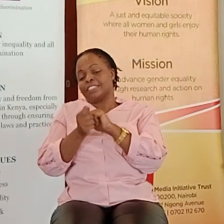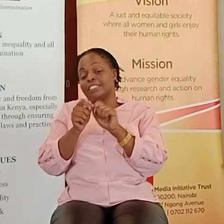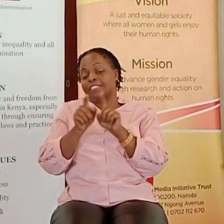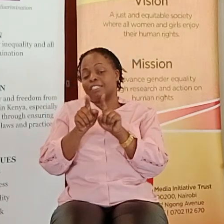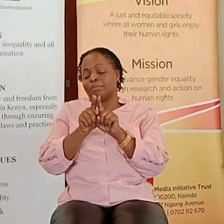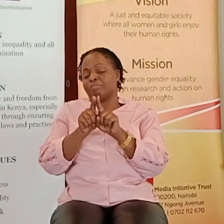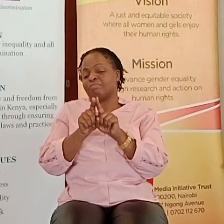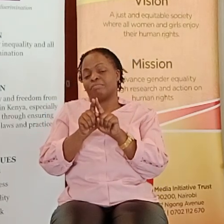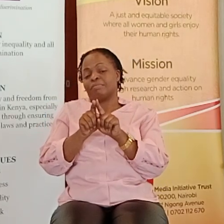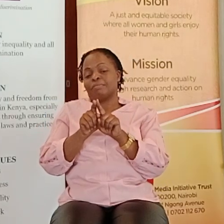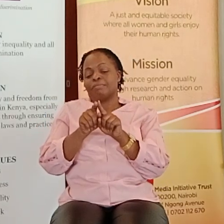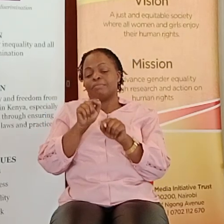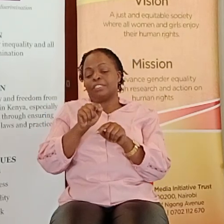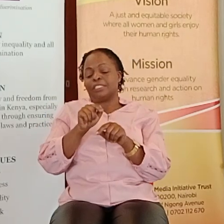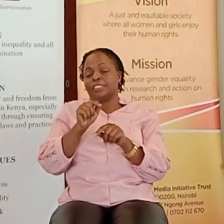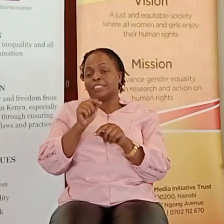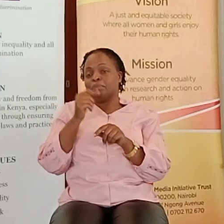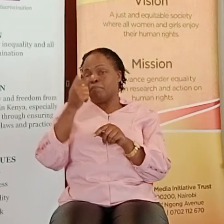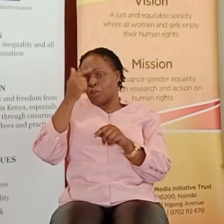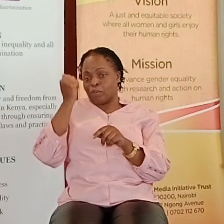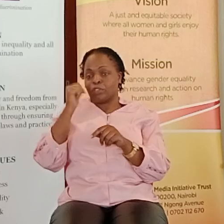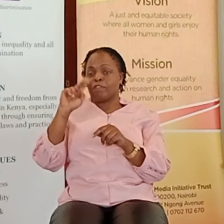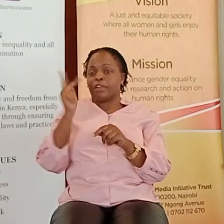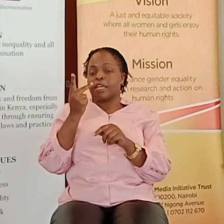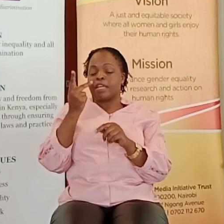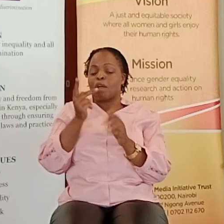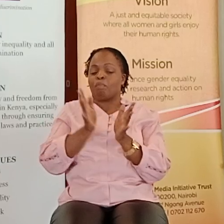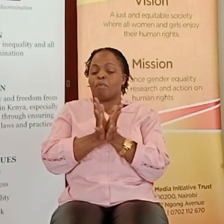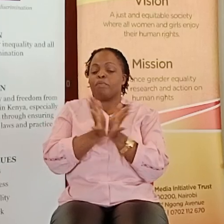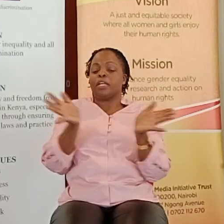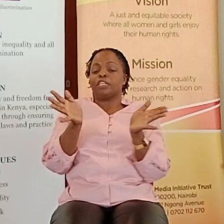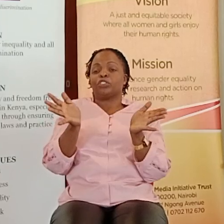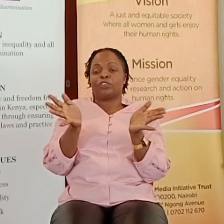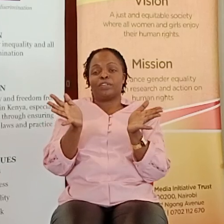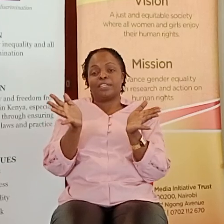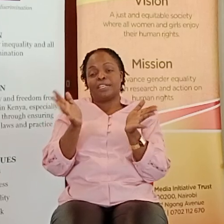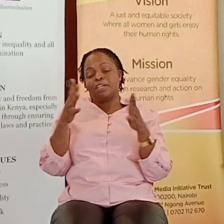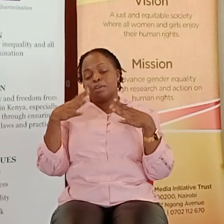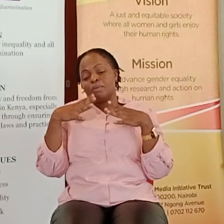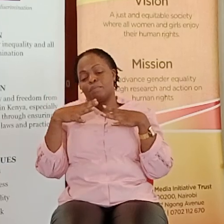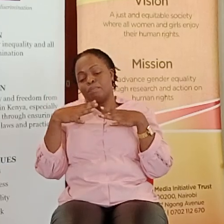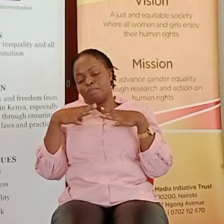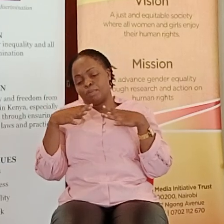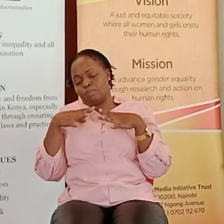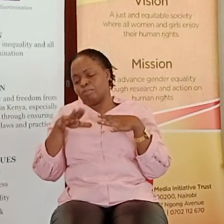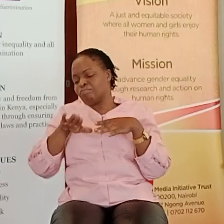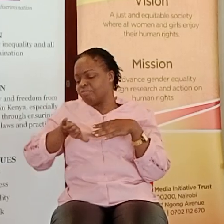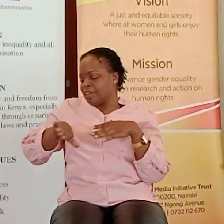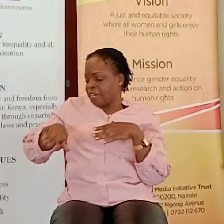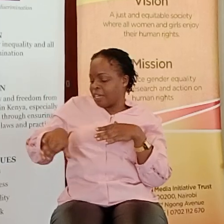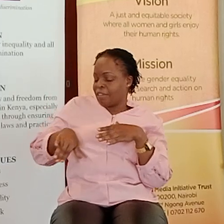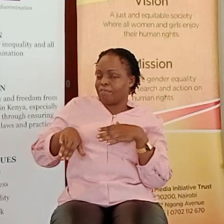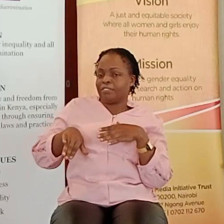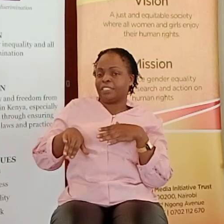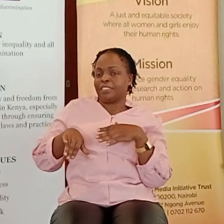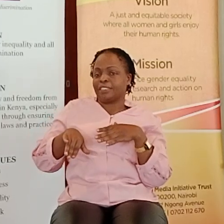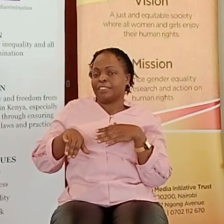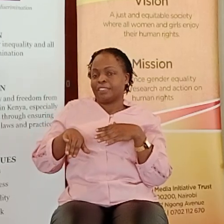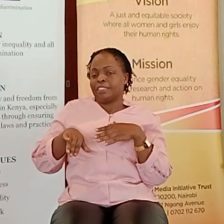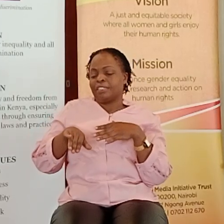population. People that have been left behind, people that have been impacted so